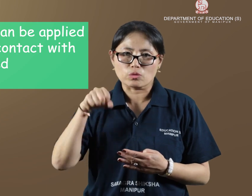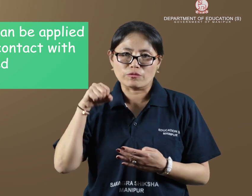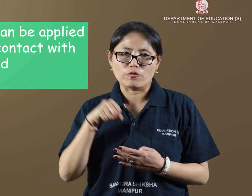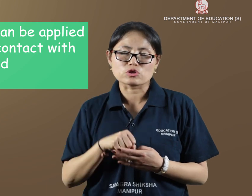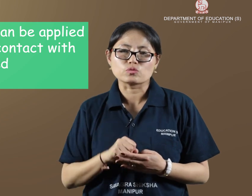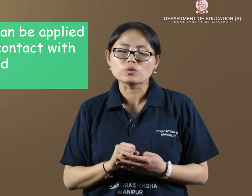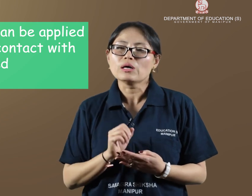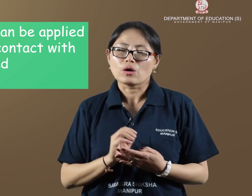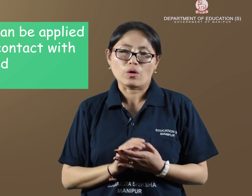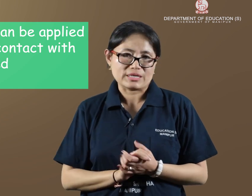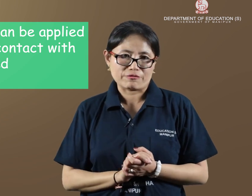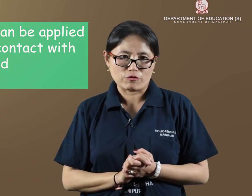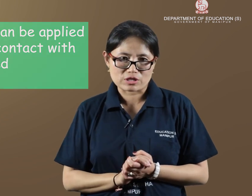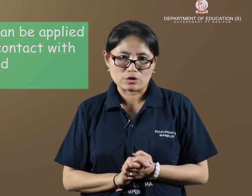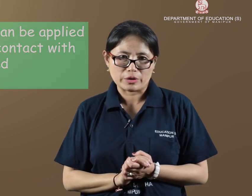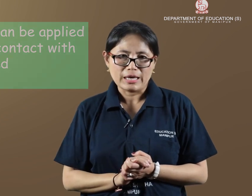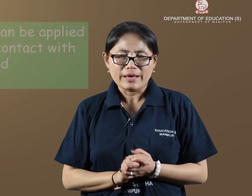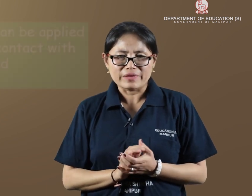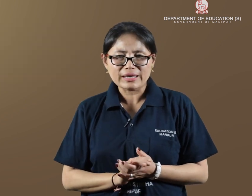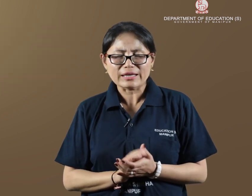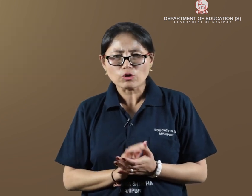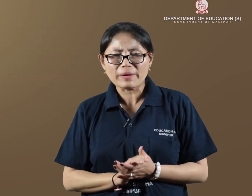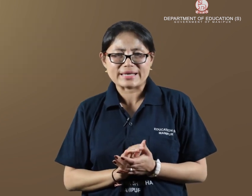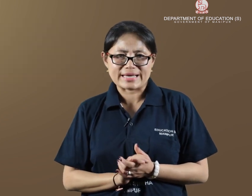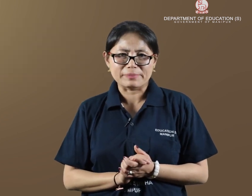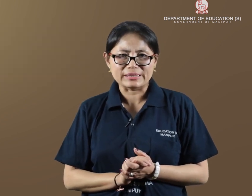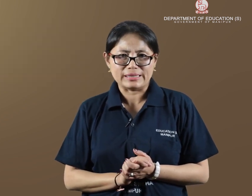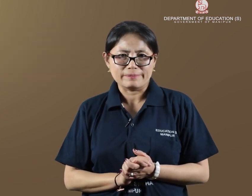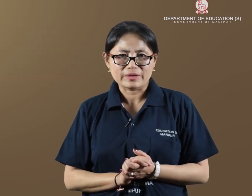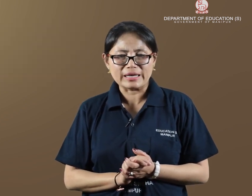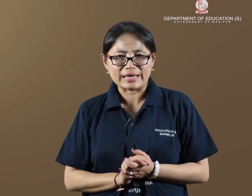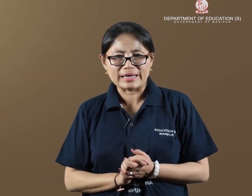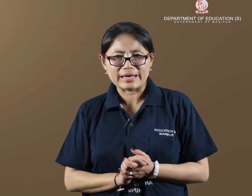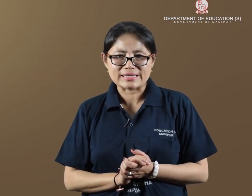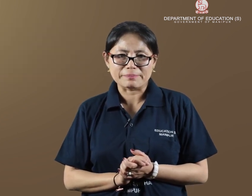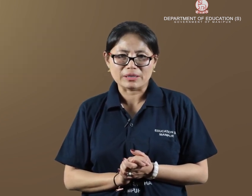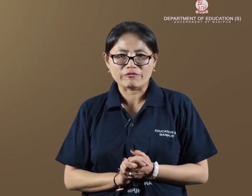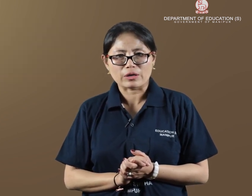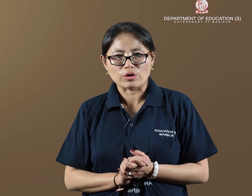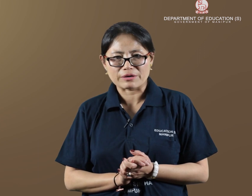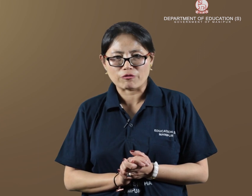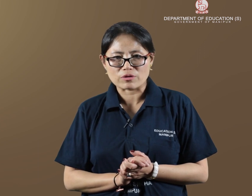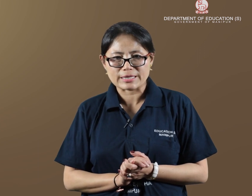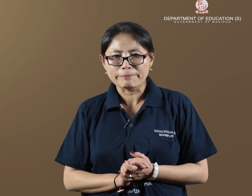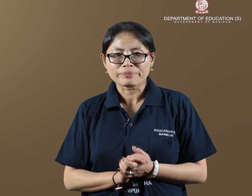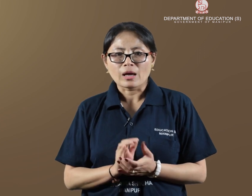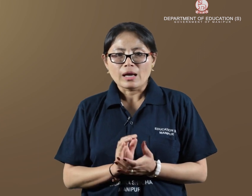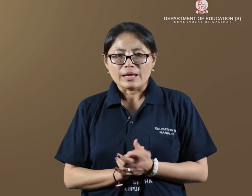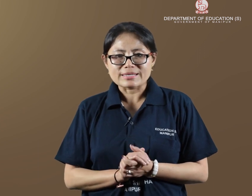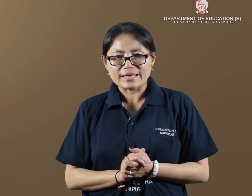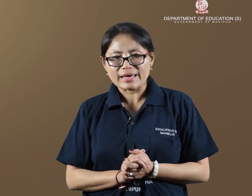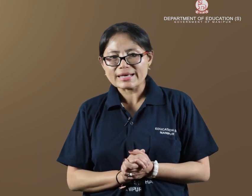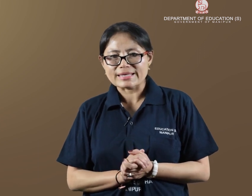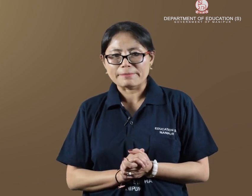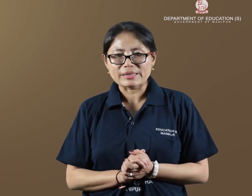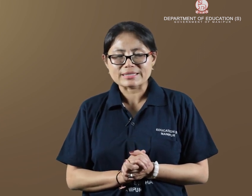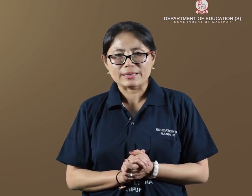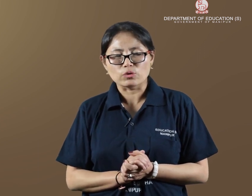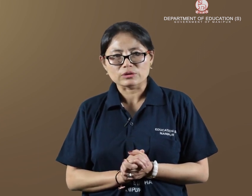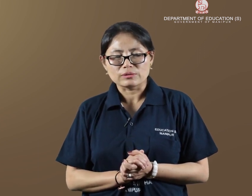a force to bu contact force kawi then ato pa example di kari kai le re example of contact force se na second example se amuk